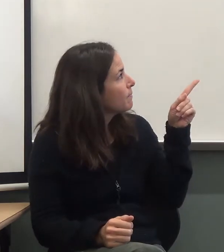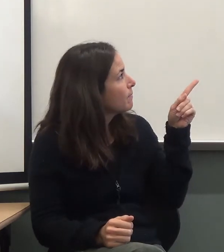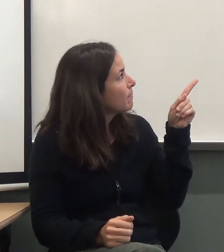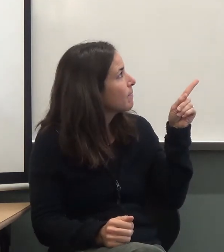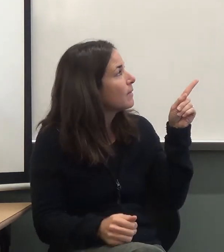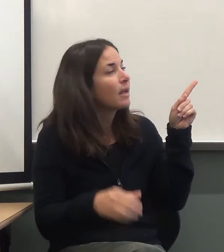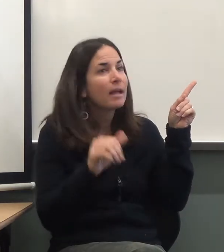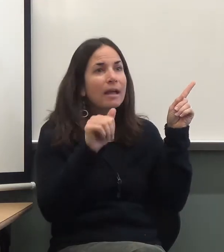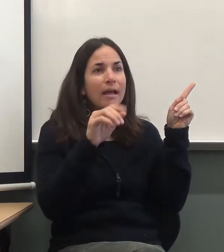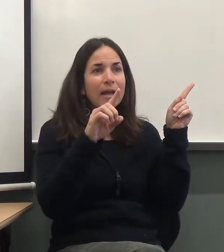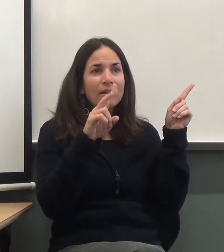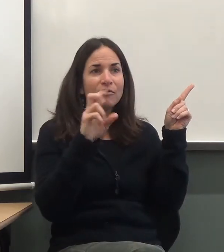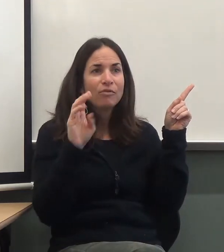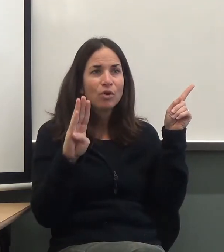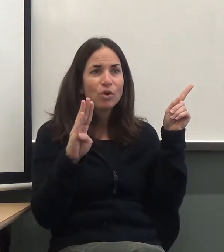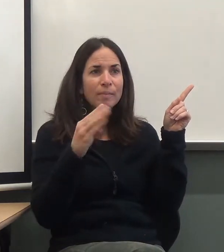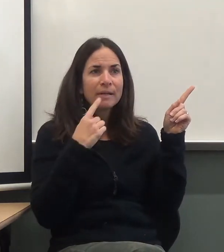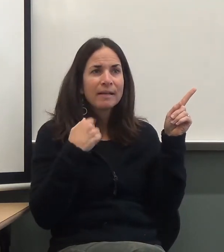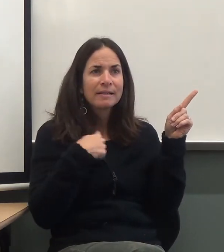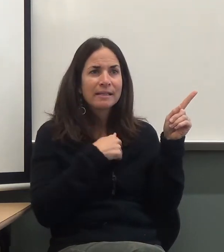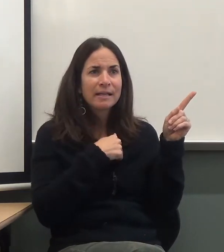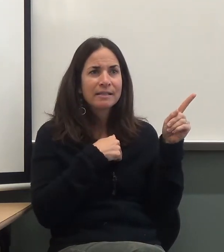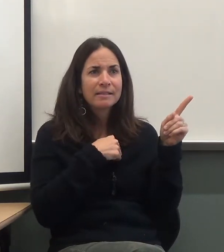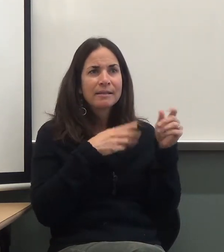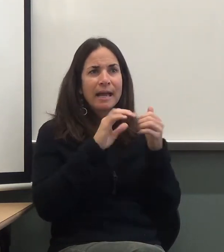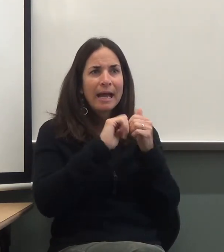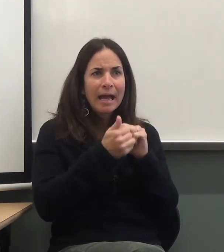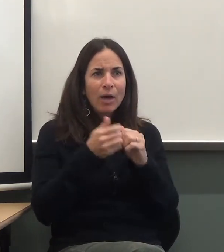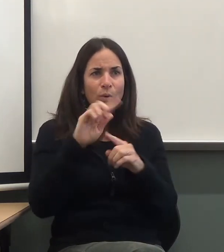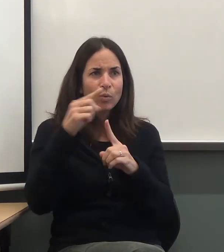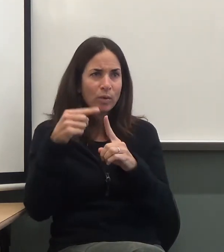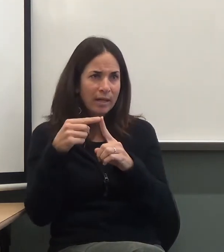adverb tells us more the questions of how and when, doesn't it?